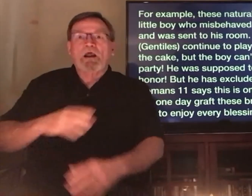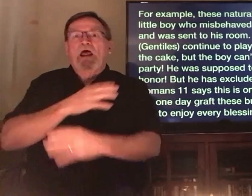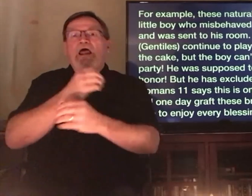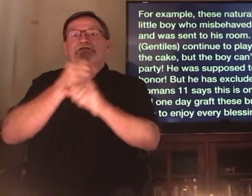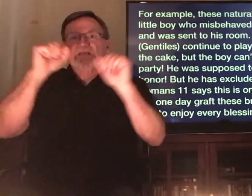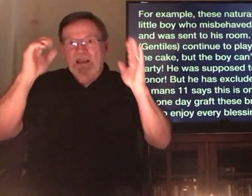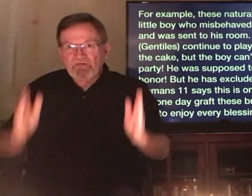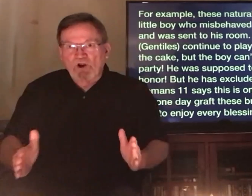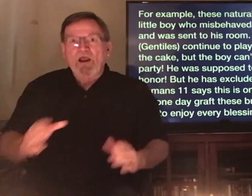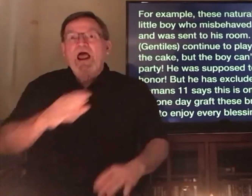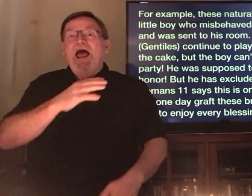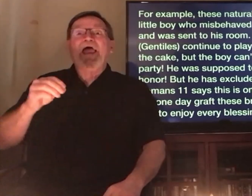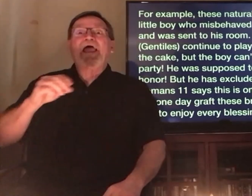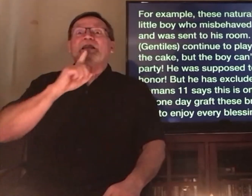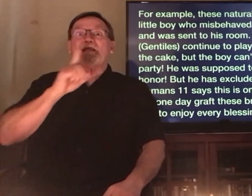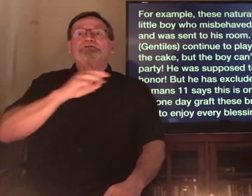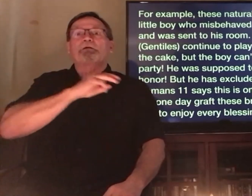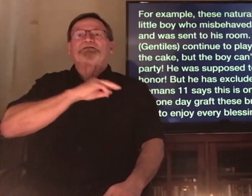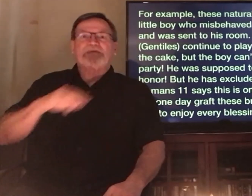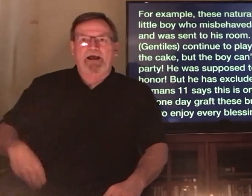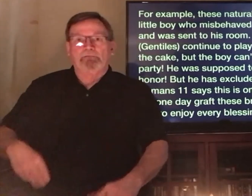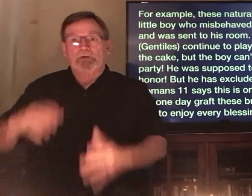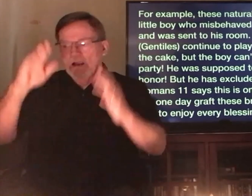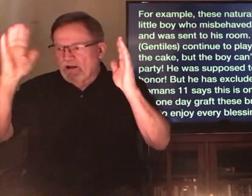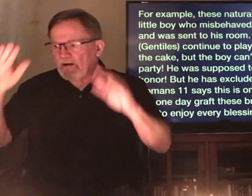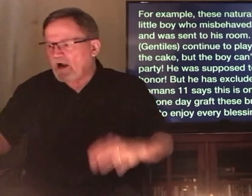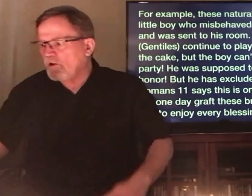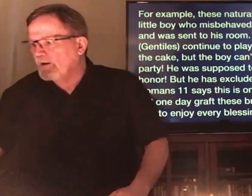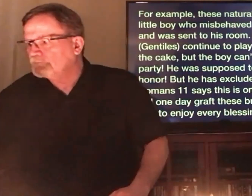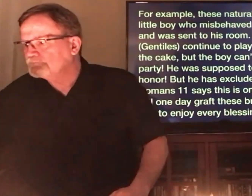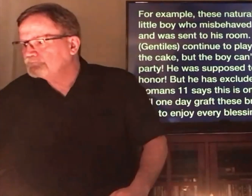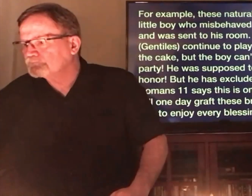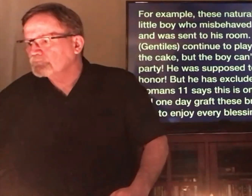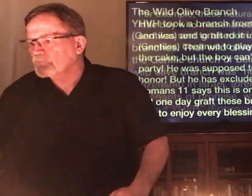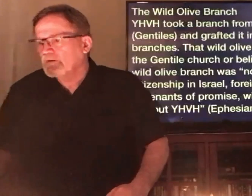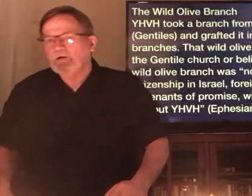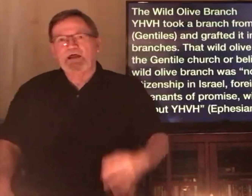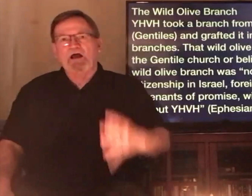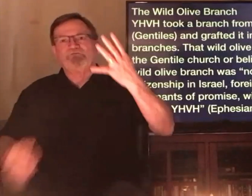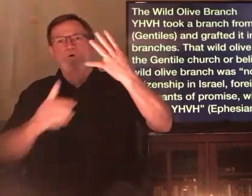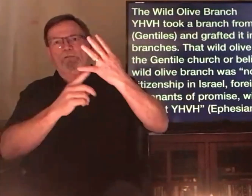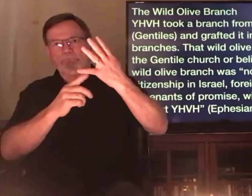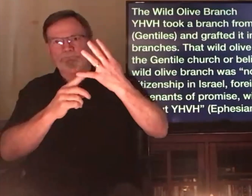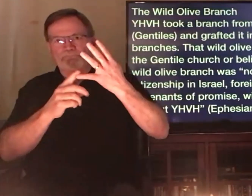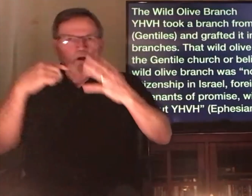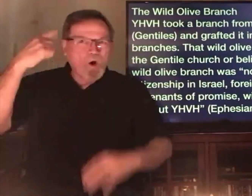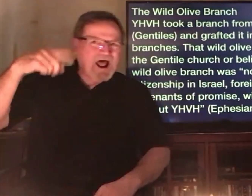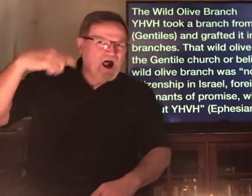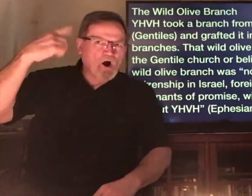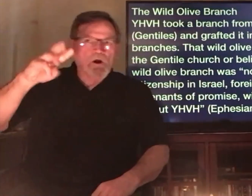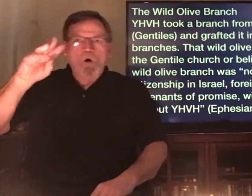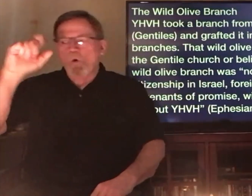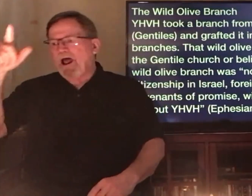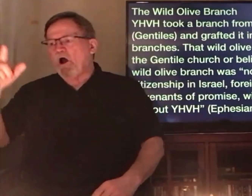room, and all the guests invited, the Gentiles, continue play